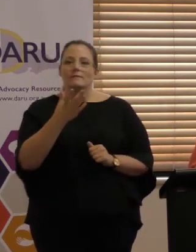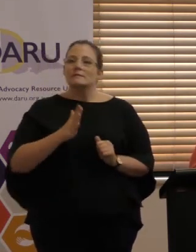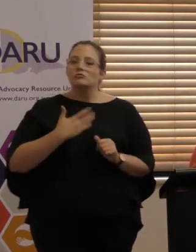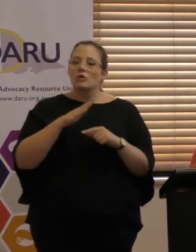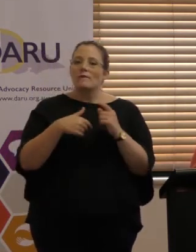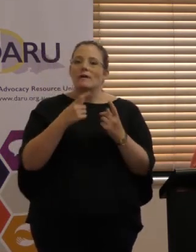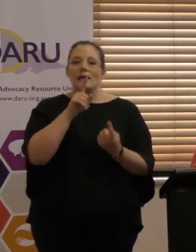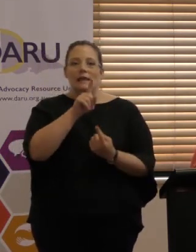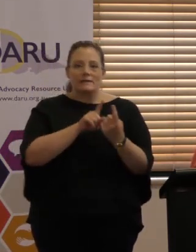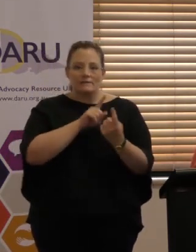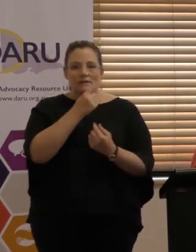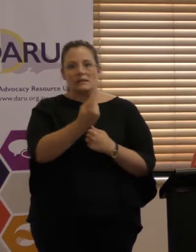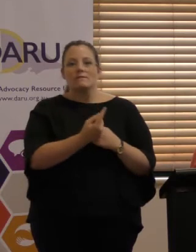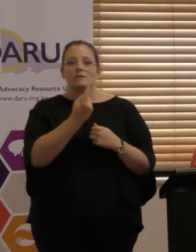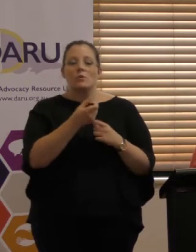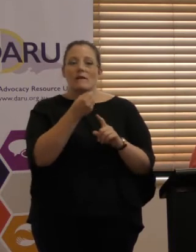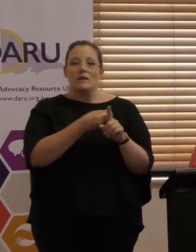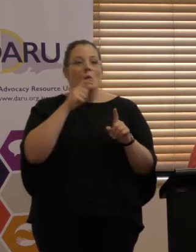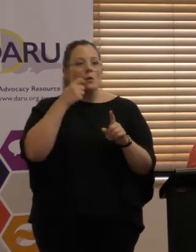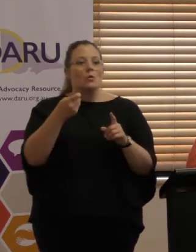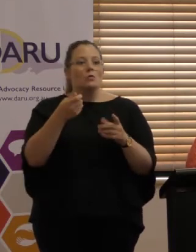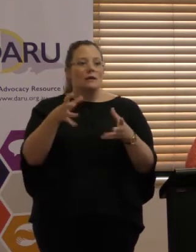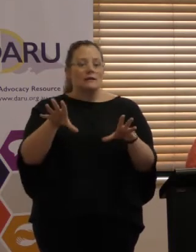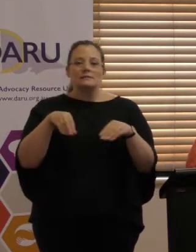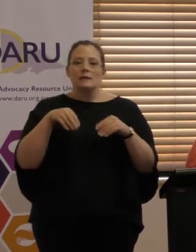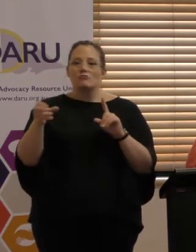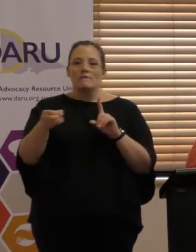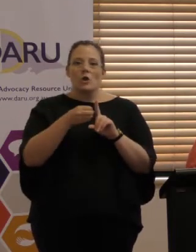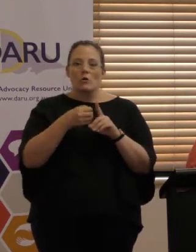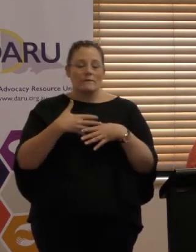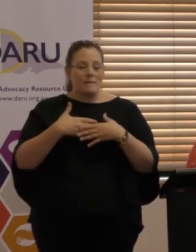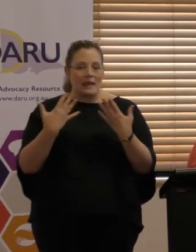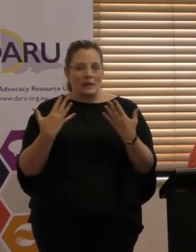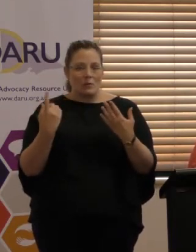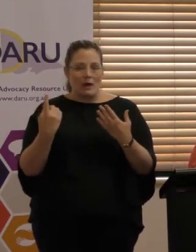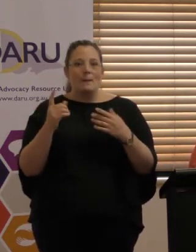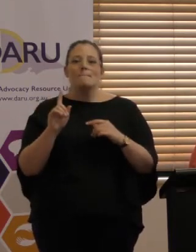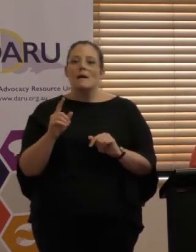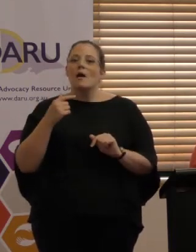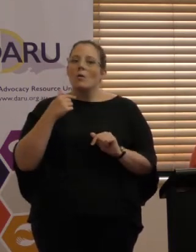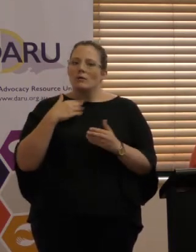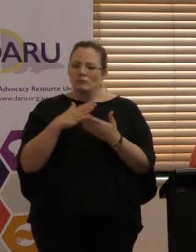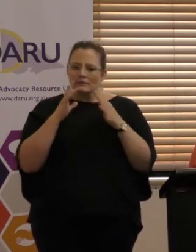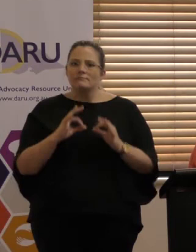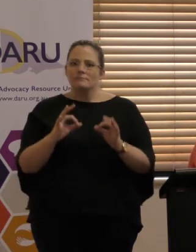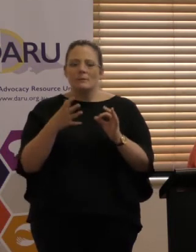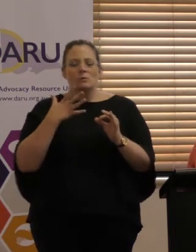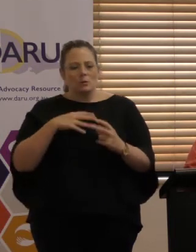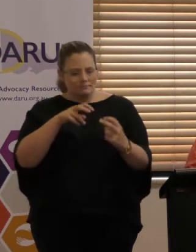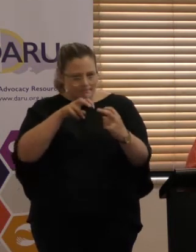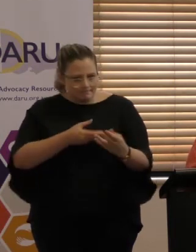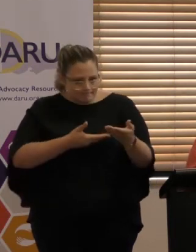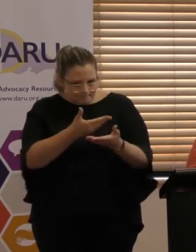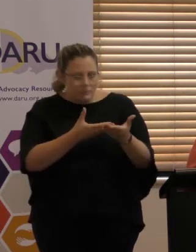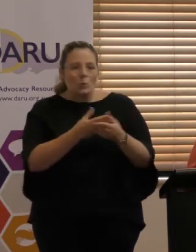will take referrals from anyone, but the unique thing about our service is that we listen to young people themselves, and we always want to know that the